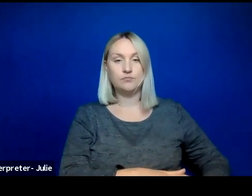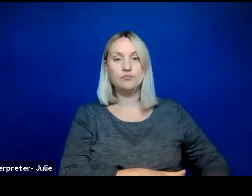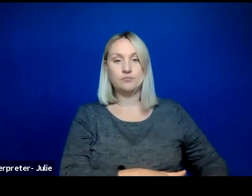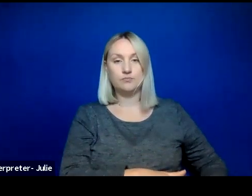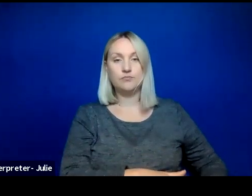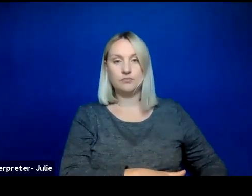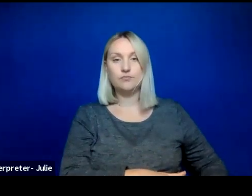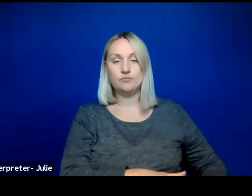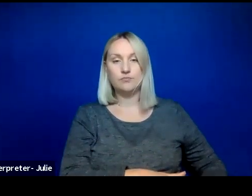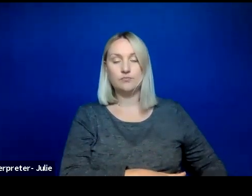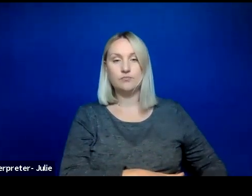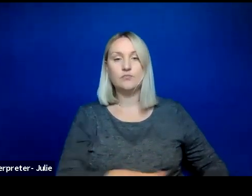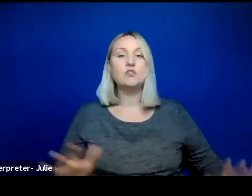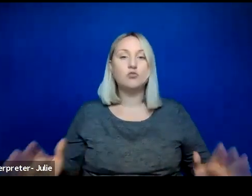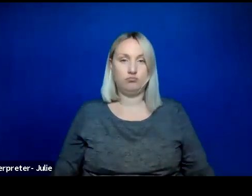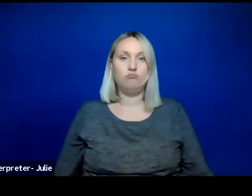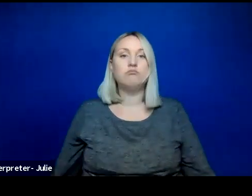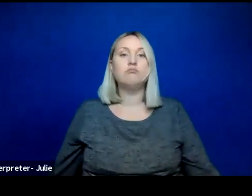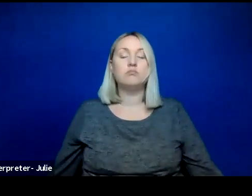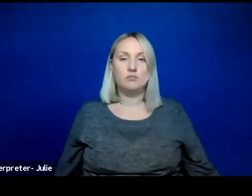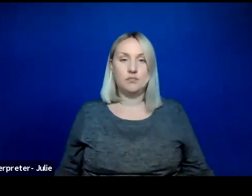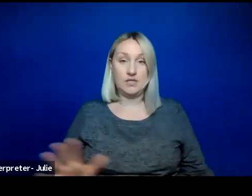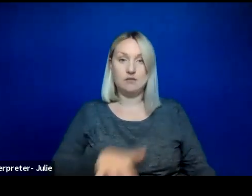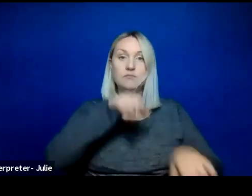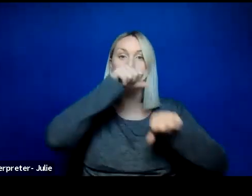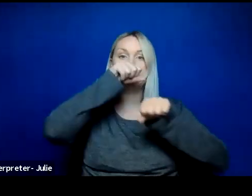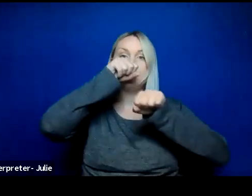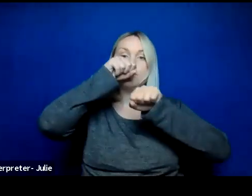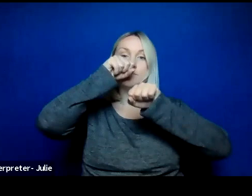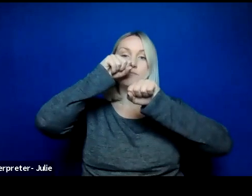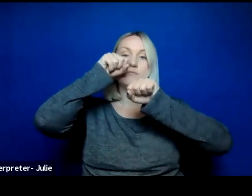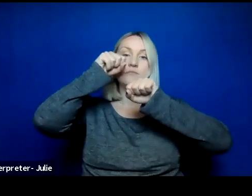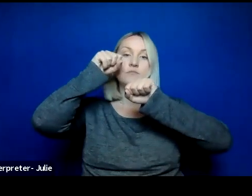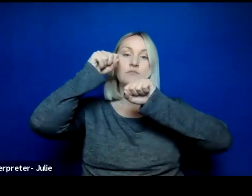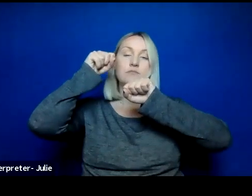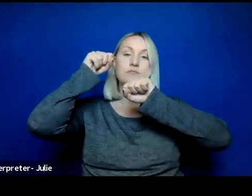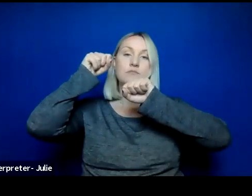back, hug back. Inhale.